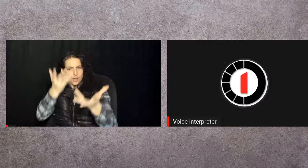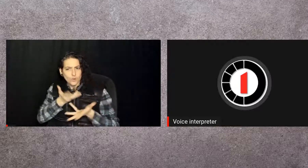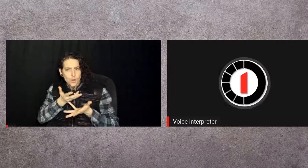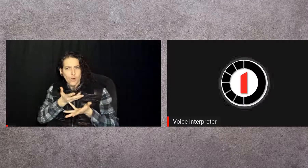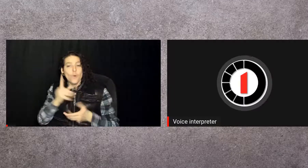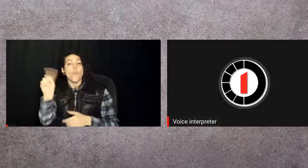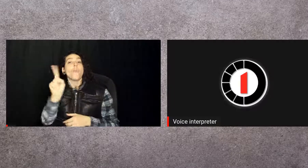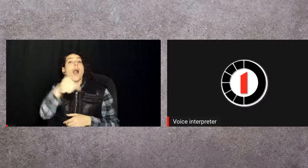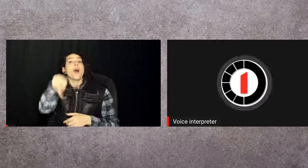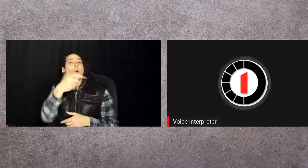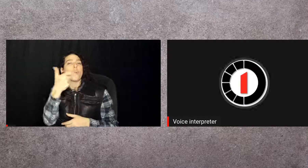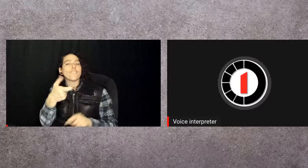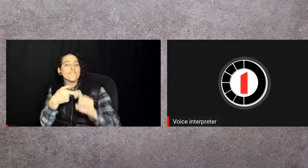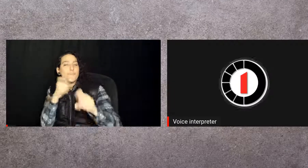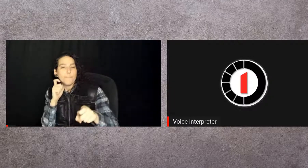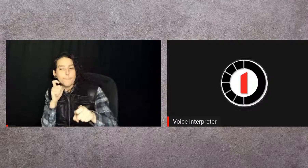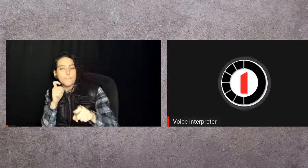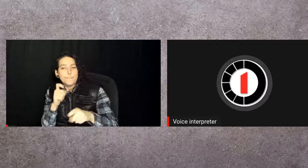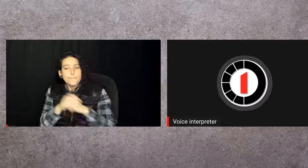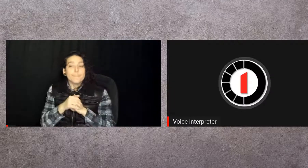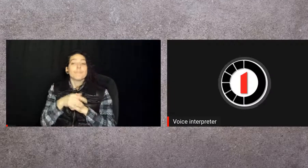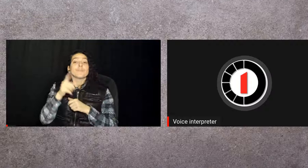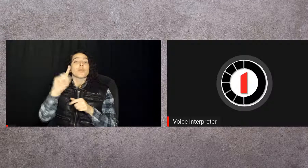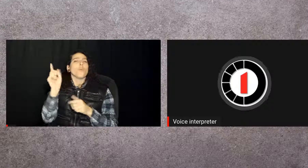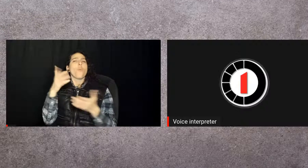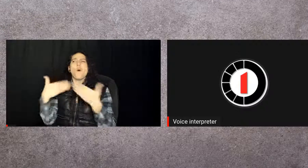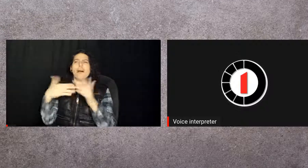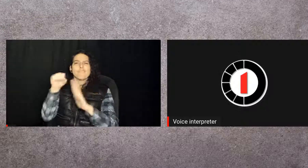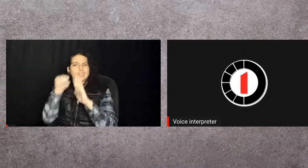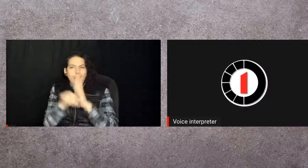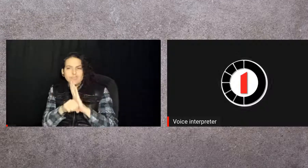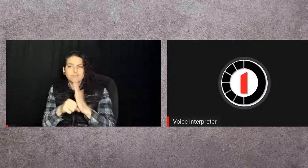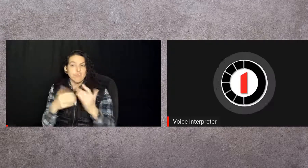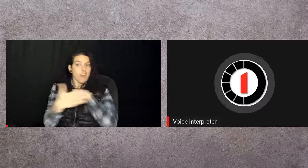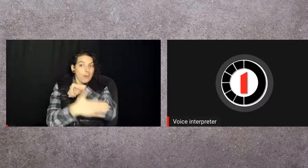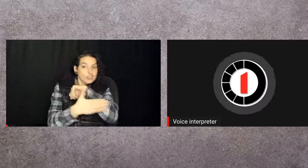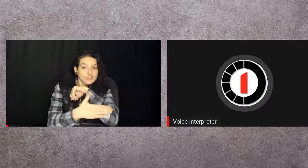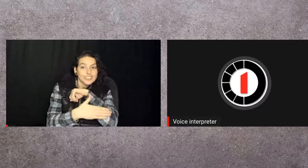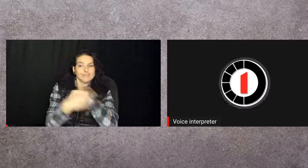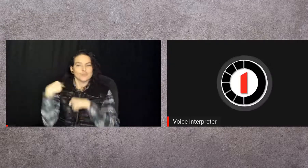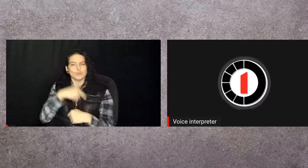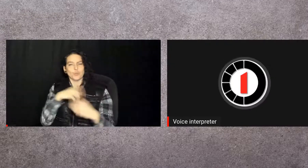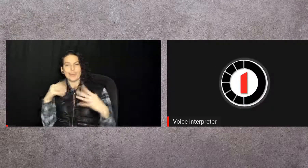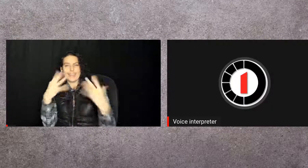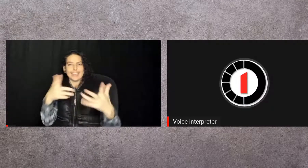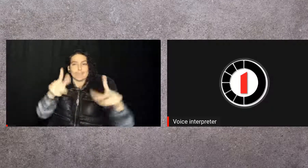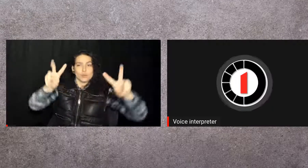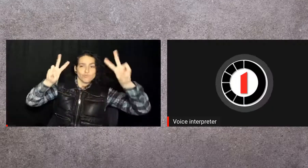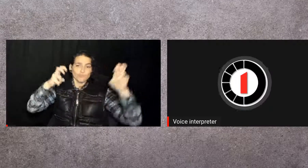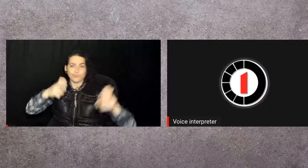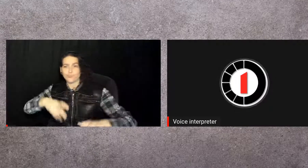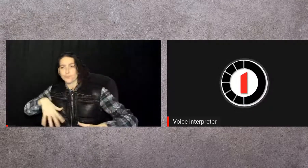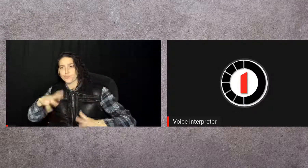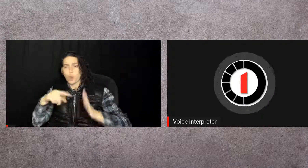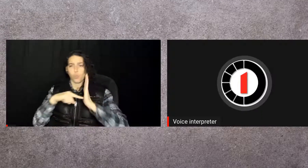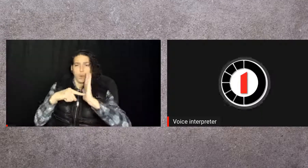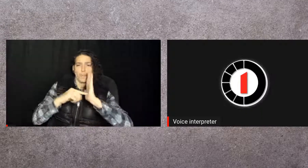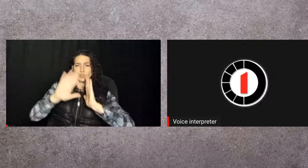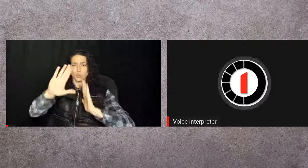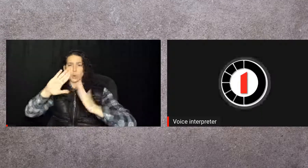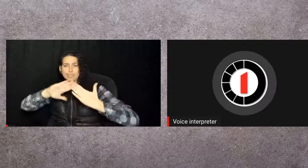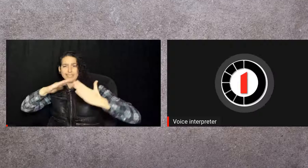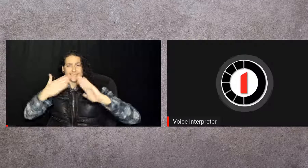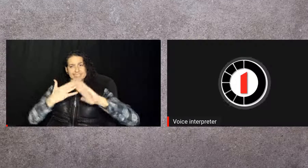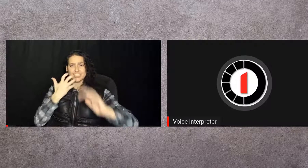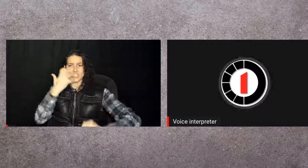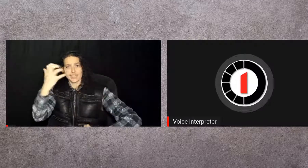But first, as always, let us know where you're watching from, what state, what country, and